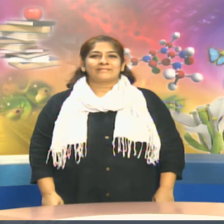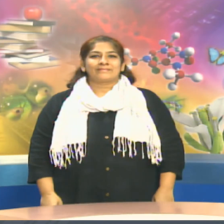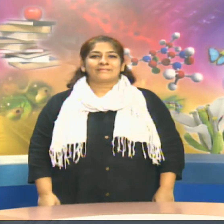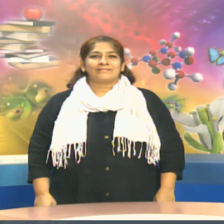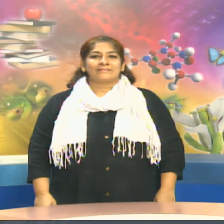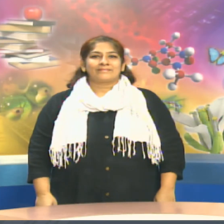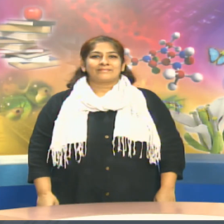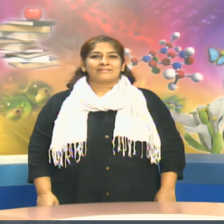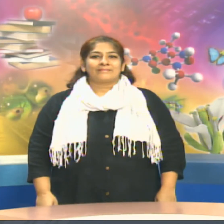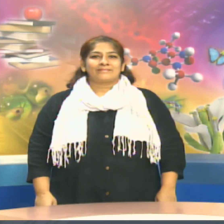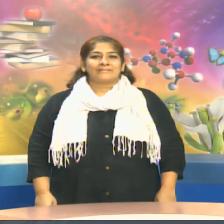Just have a look.